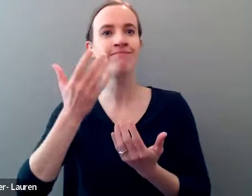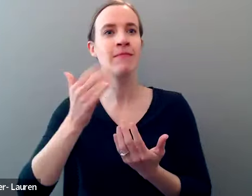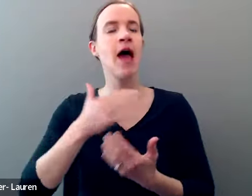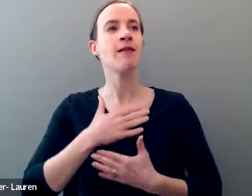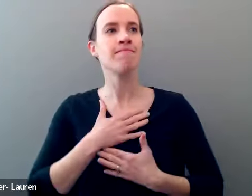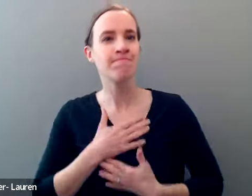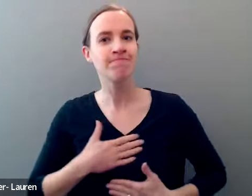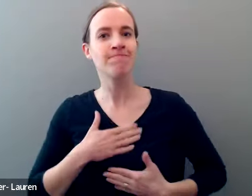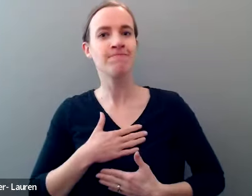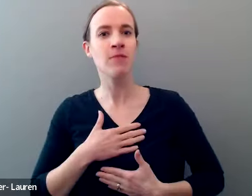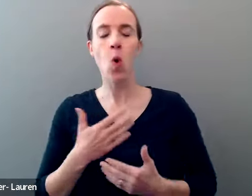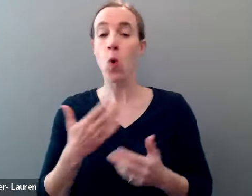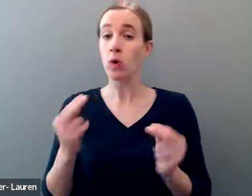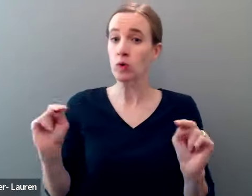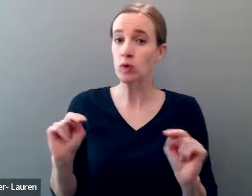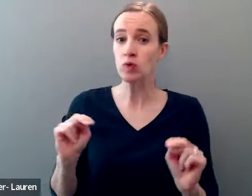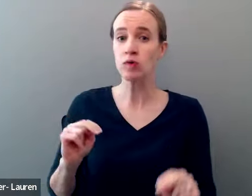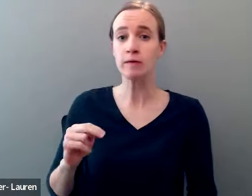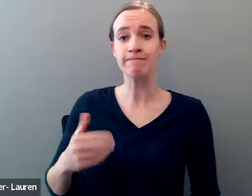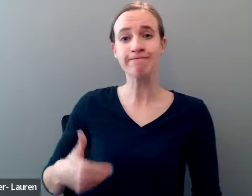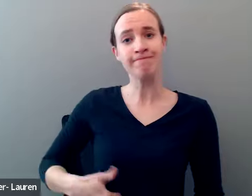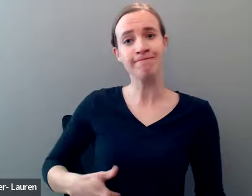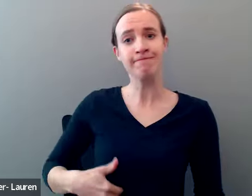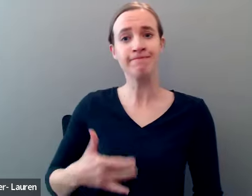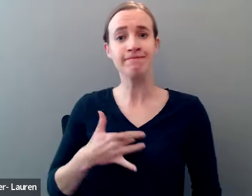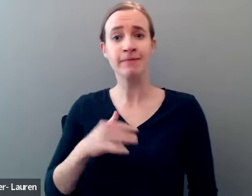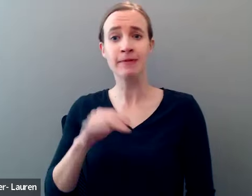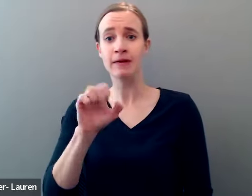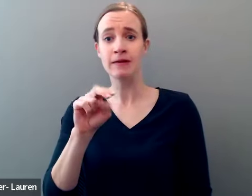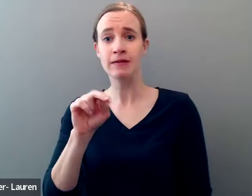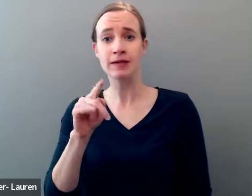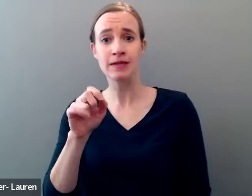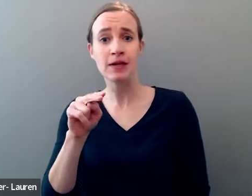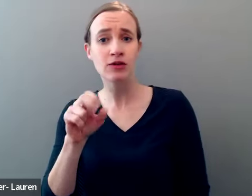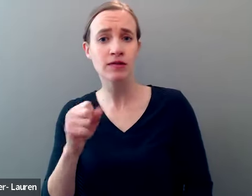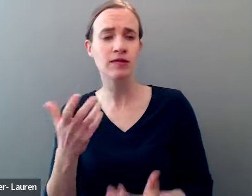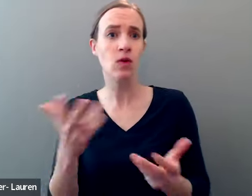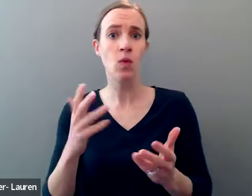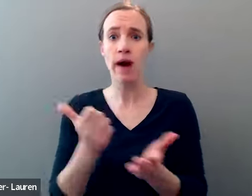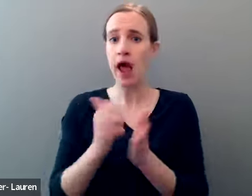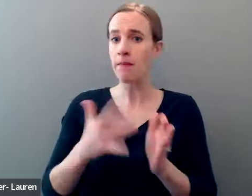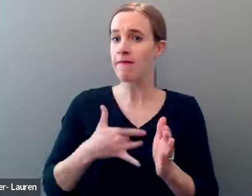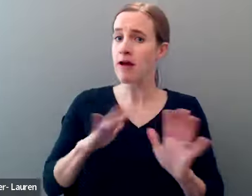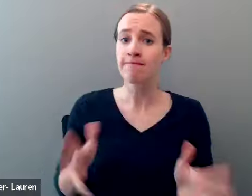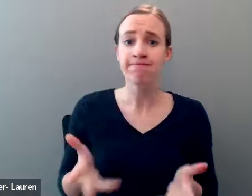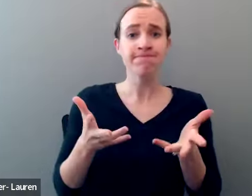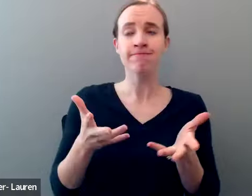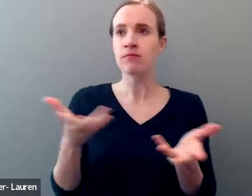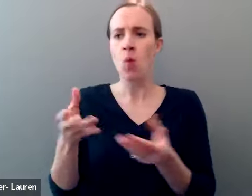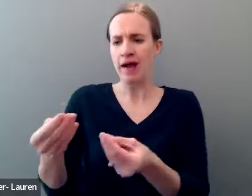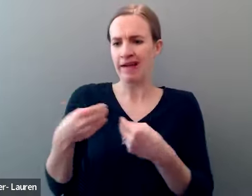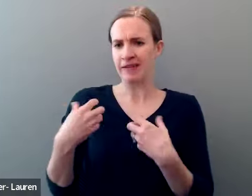sensations, what uplifts us, what gives us strength, what helps us get through hard